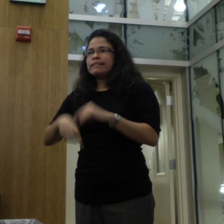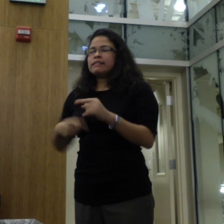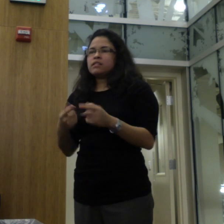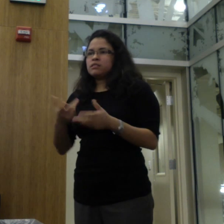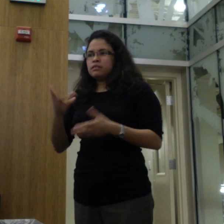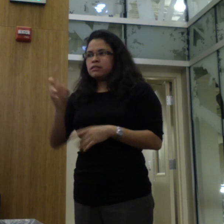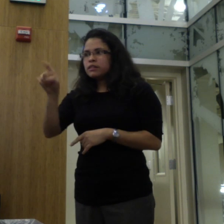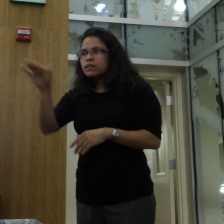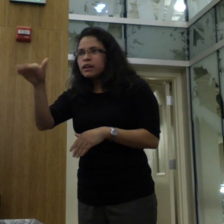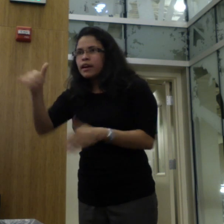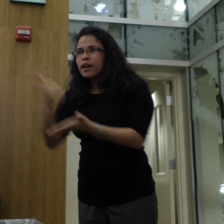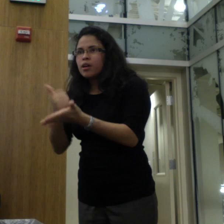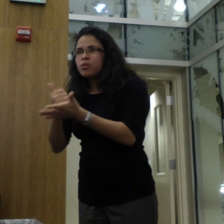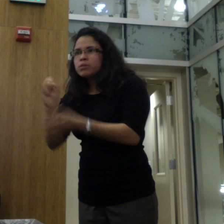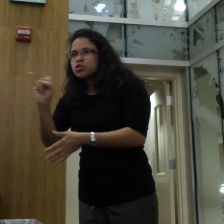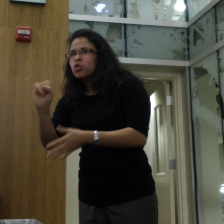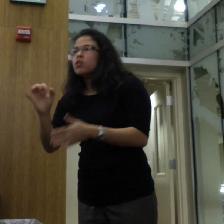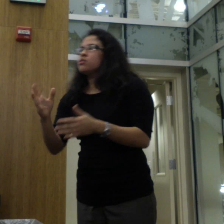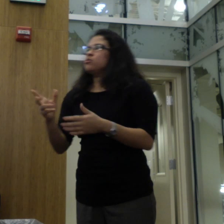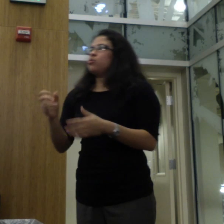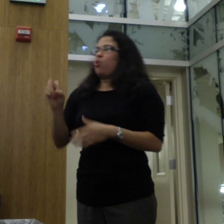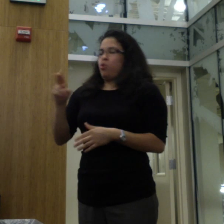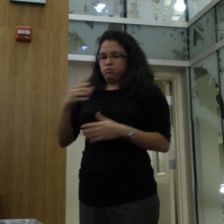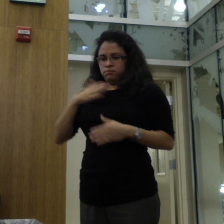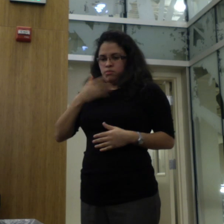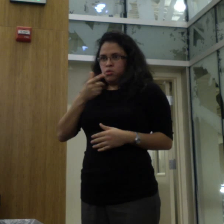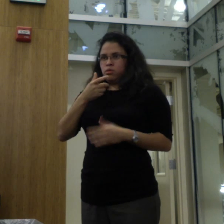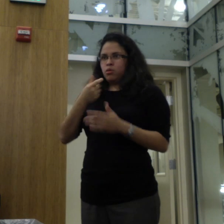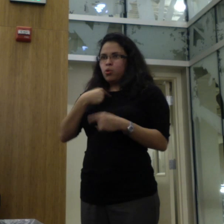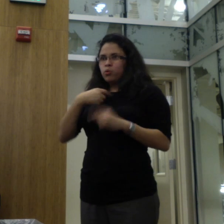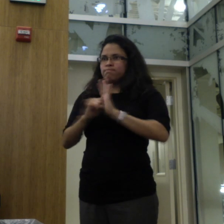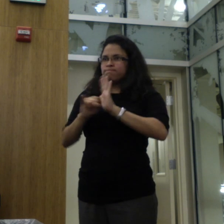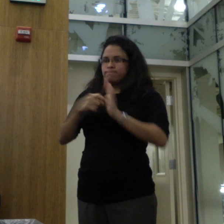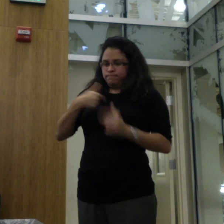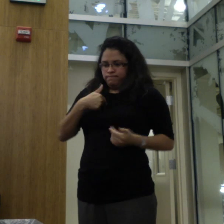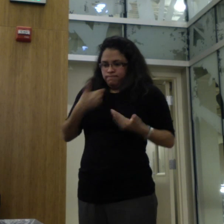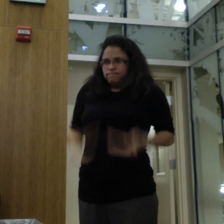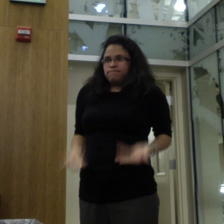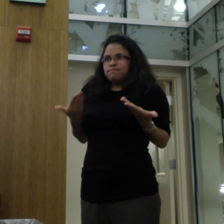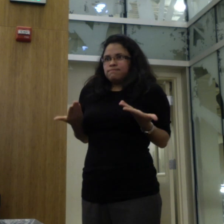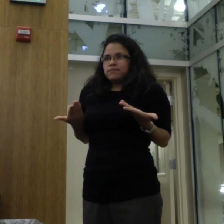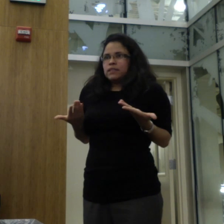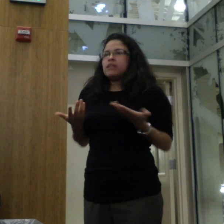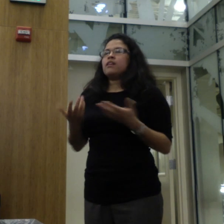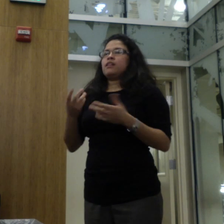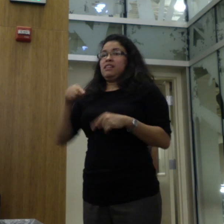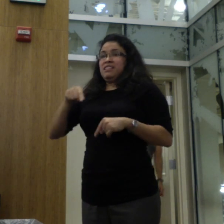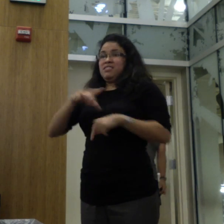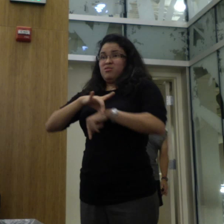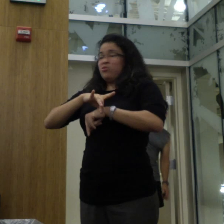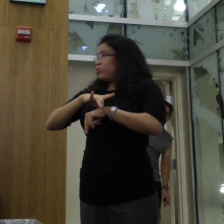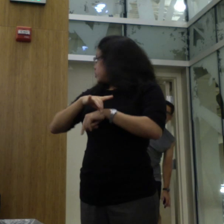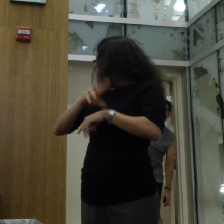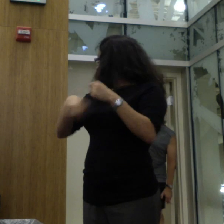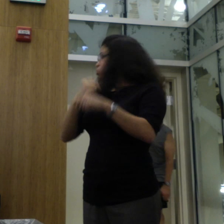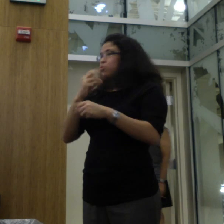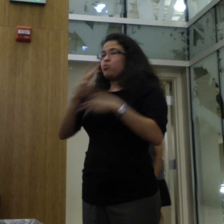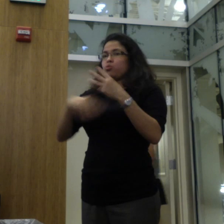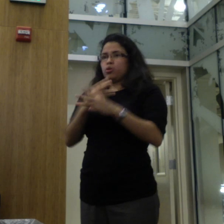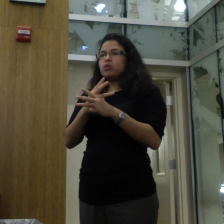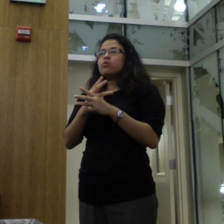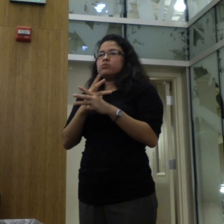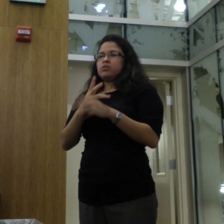and they were trying to even prove who they were. In the world of identity theft, that paper